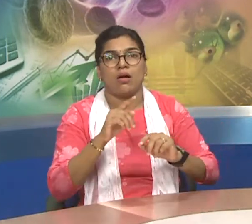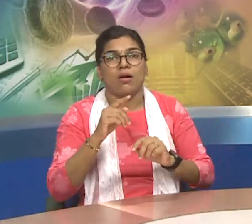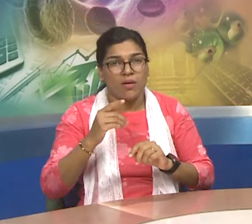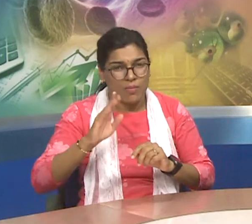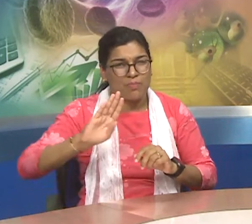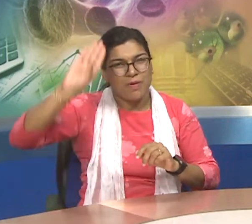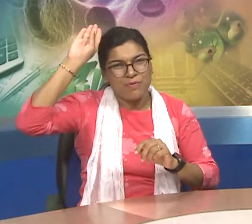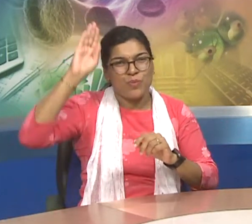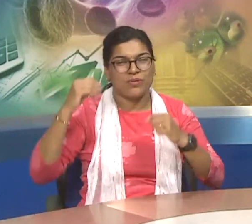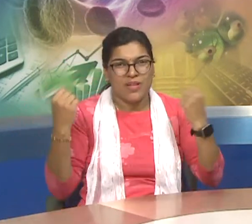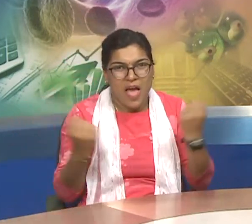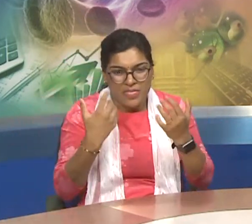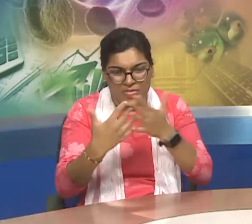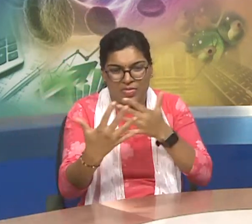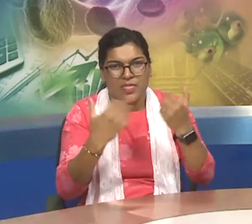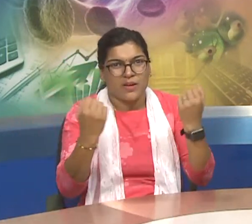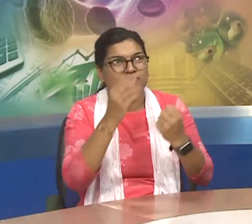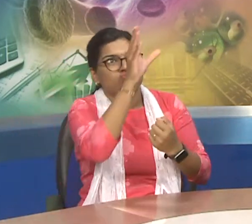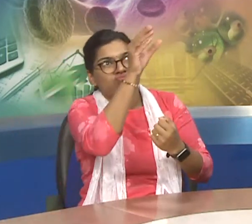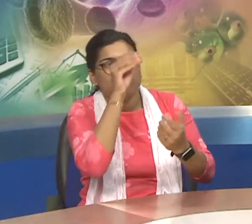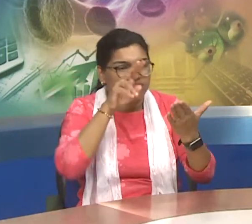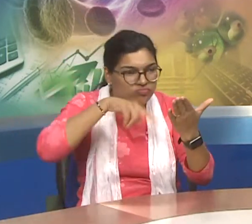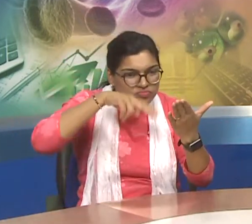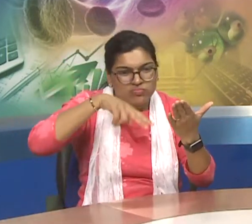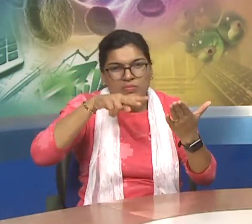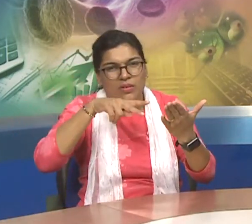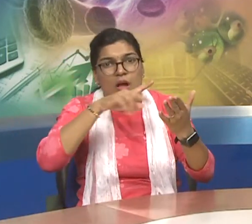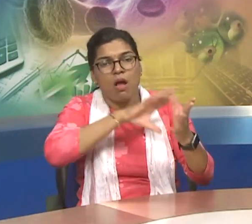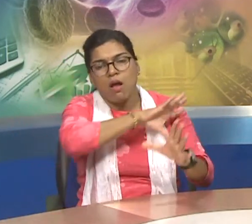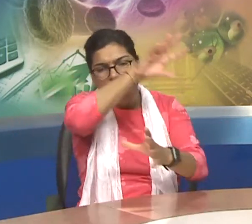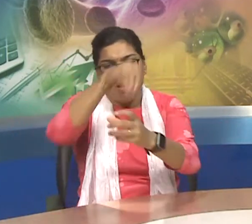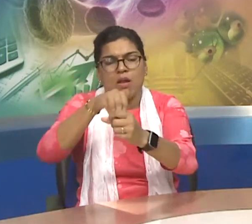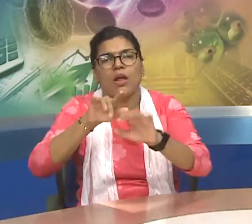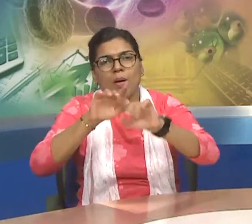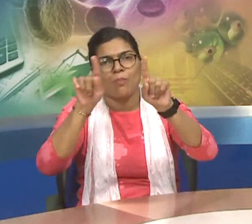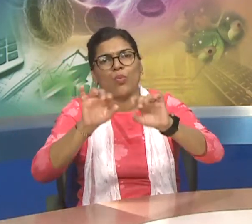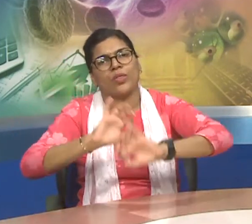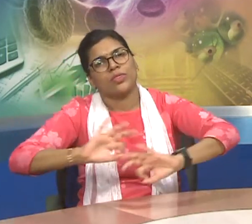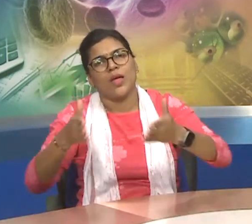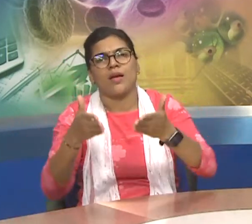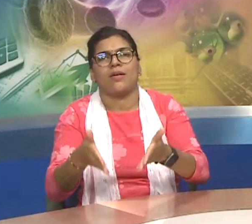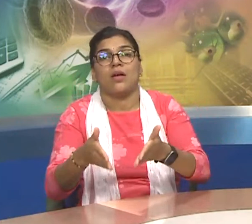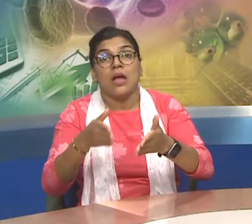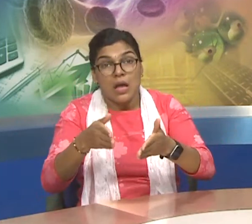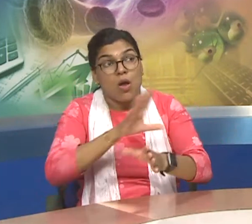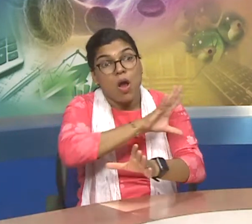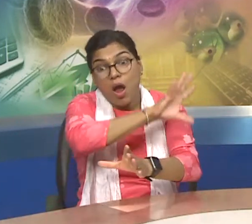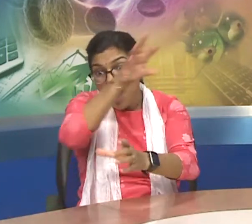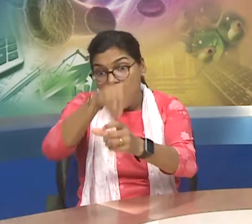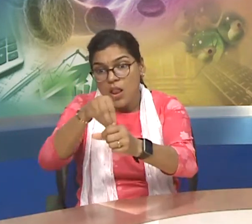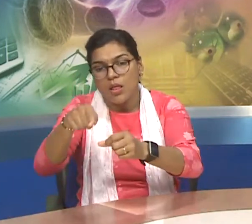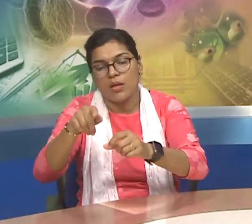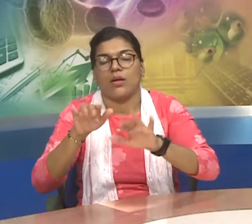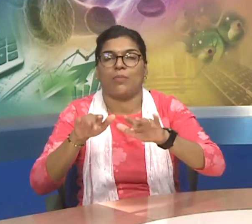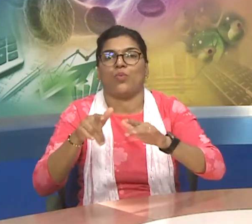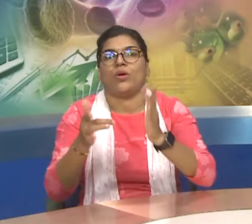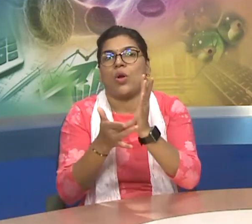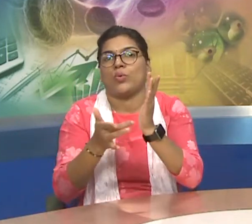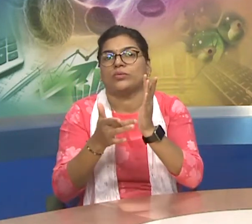So we call it as computerized services. If we compare it with the previous work, then